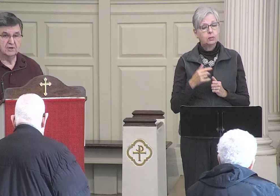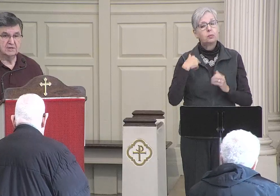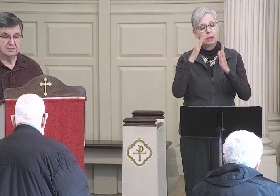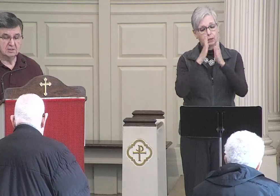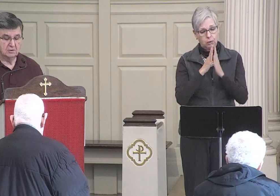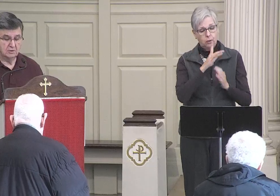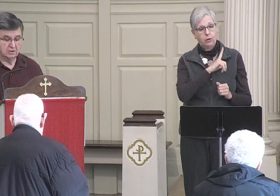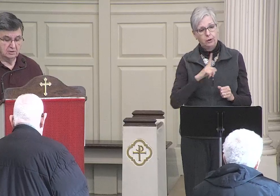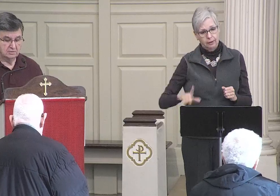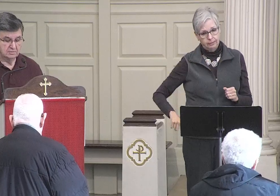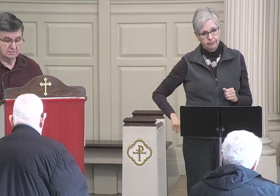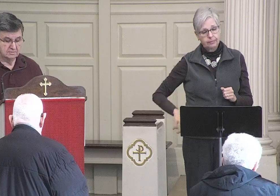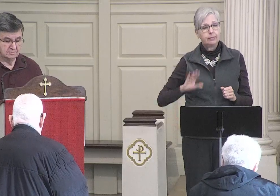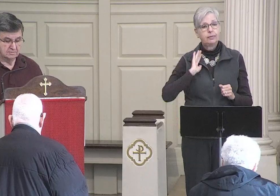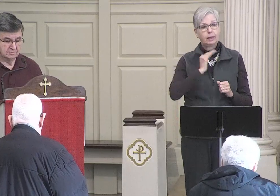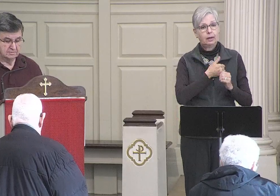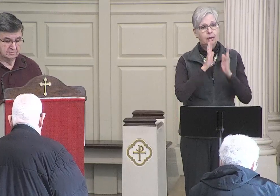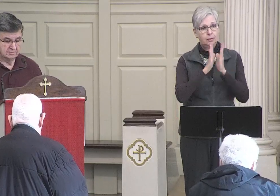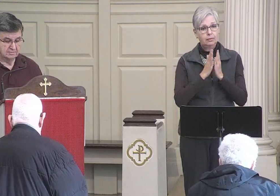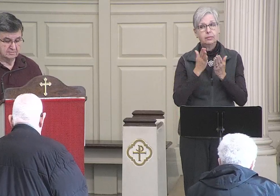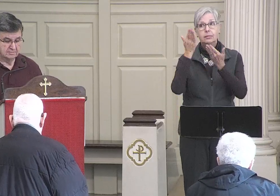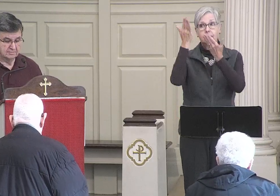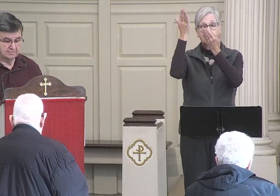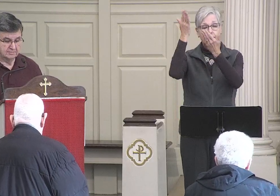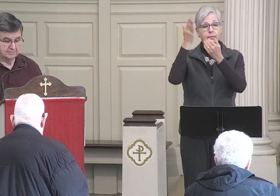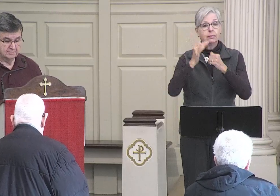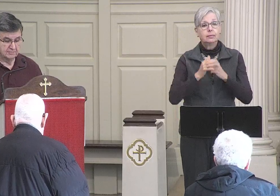we pray to the Lord.